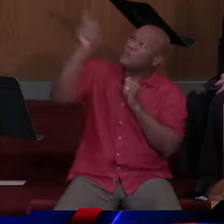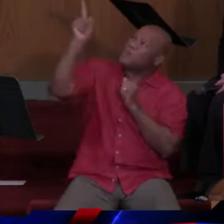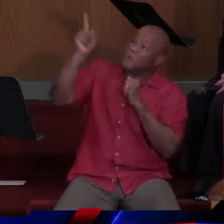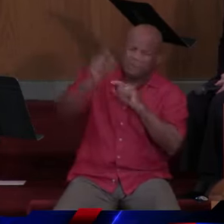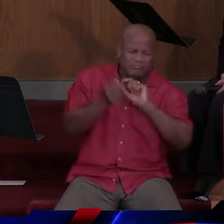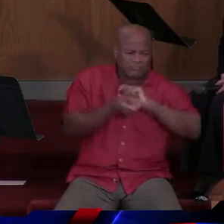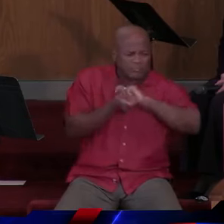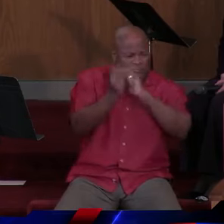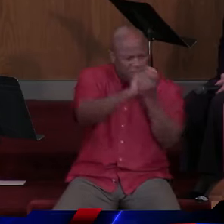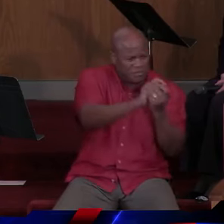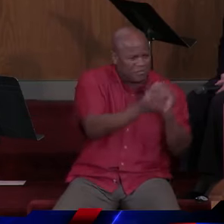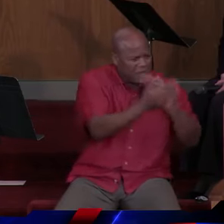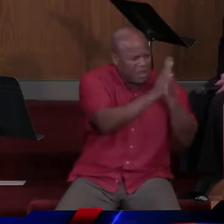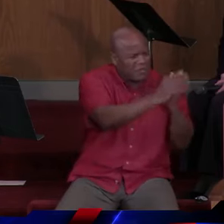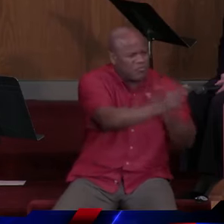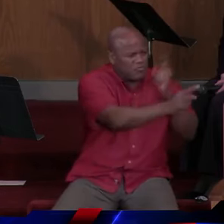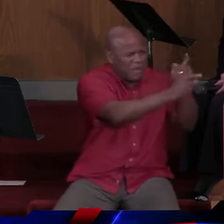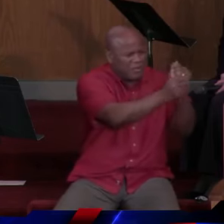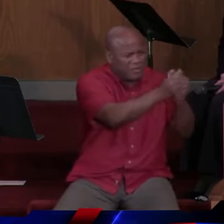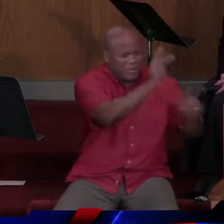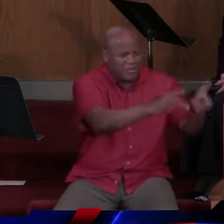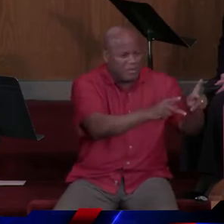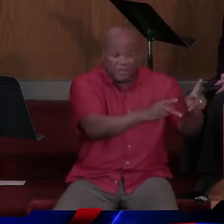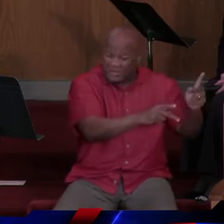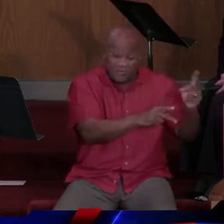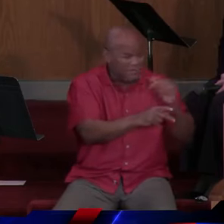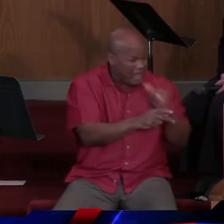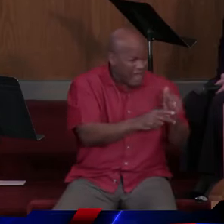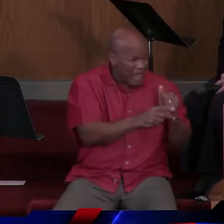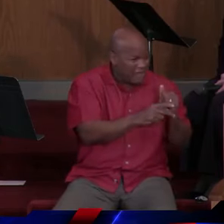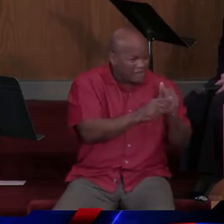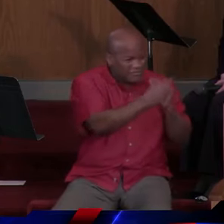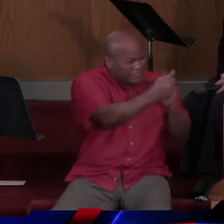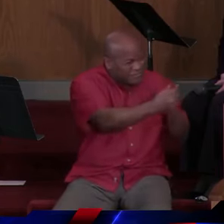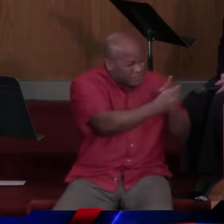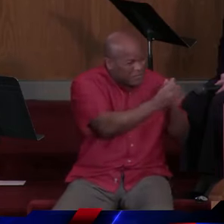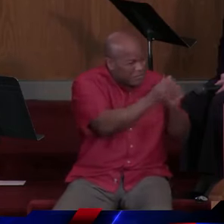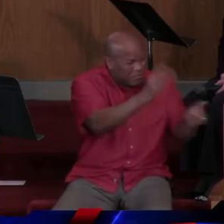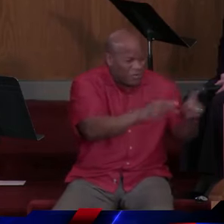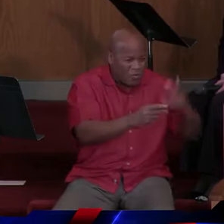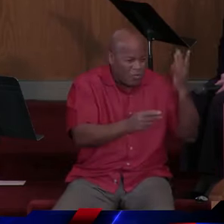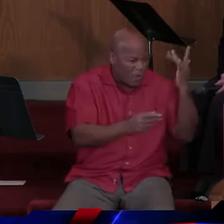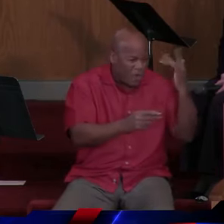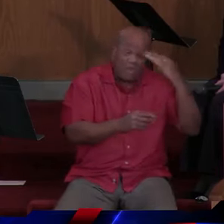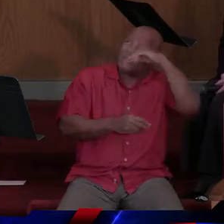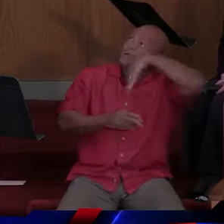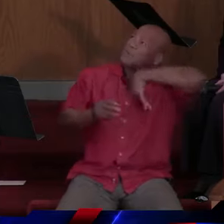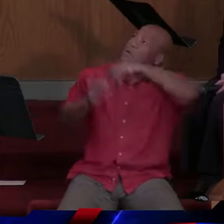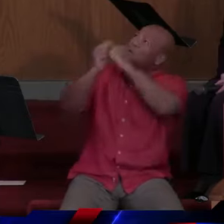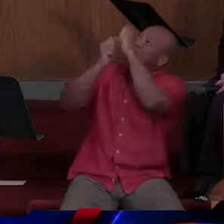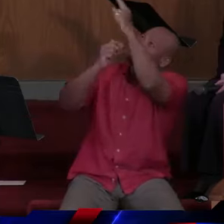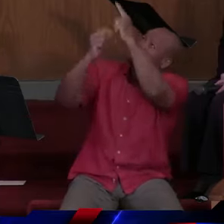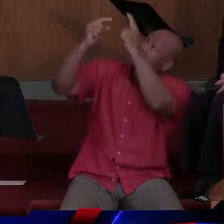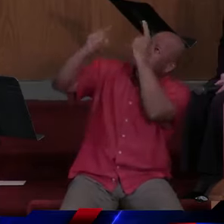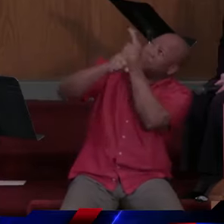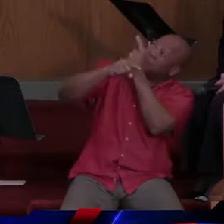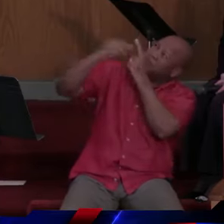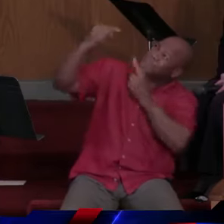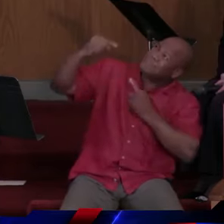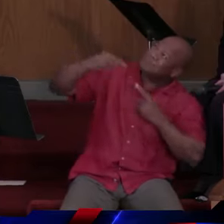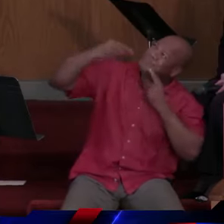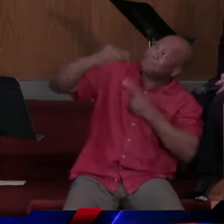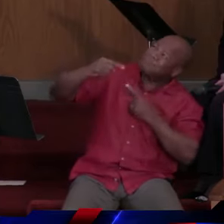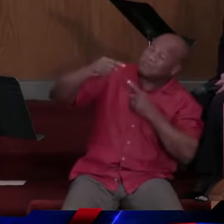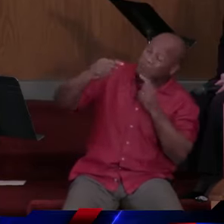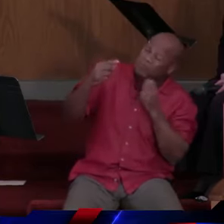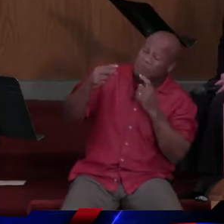And if we're struggling, God, with people, it's because we're not right with you. So help us, God, to get right with you, God. And we pray, God,